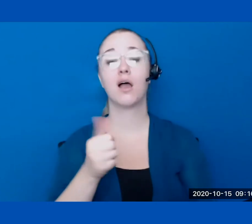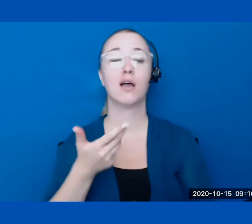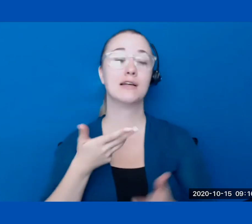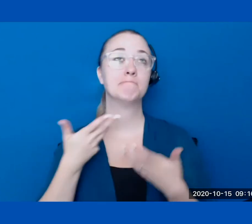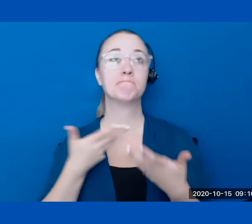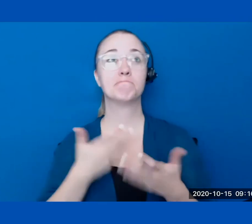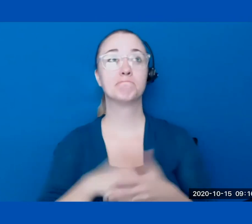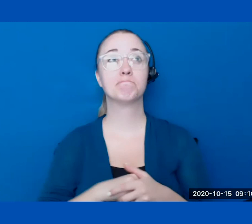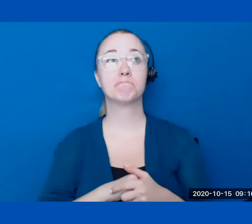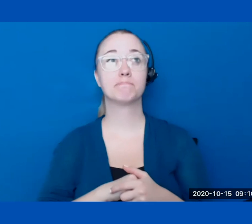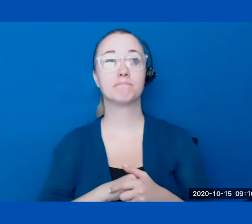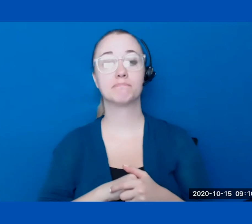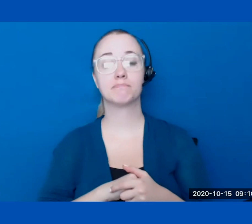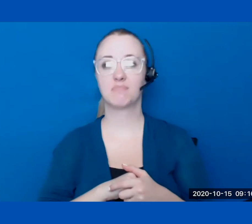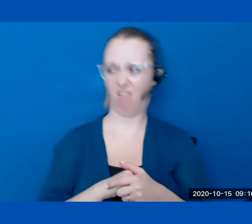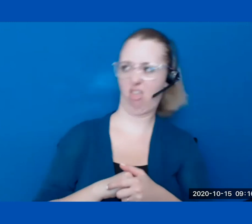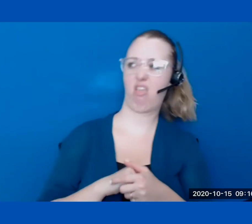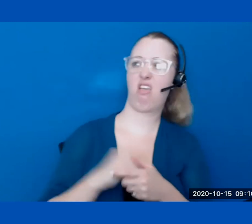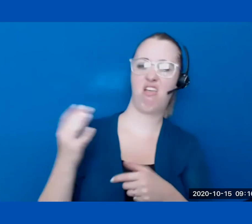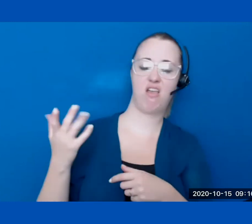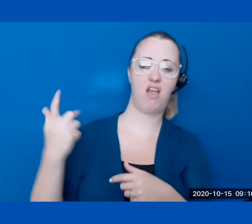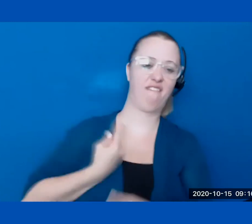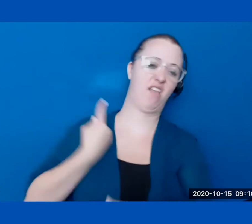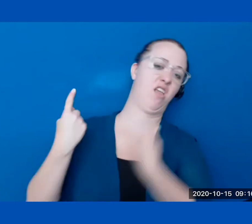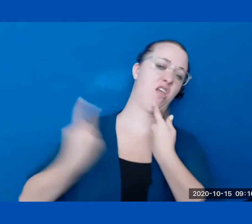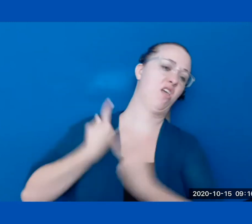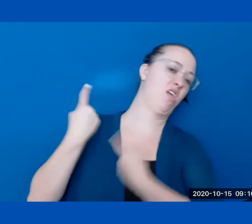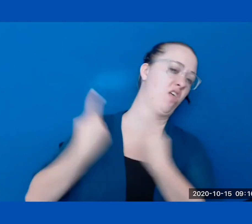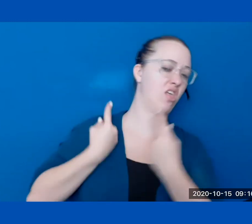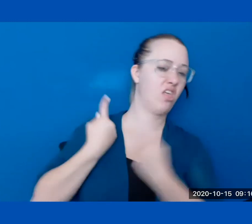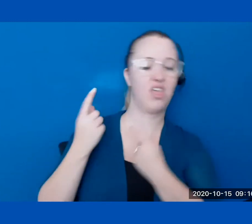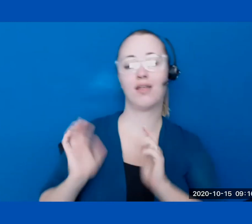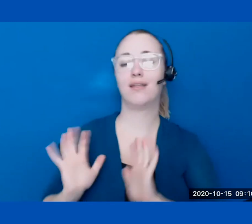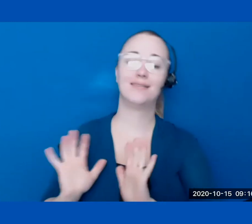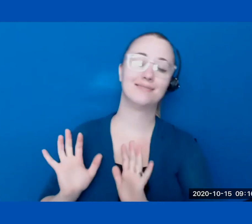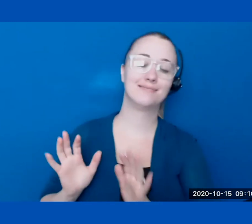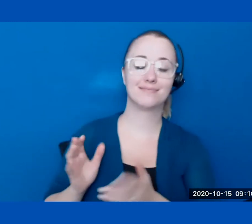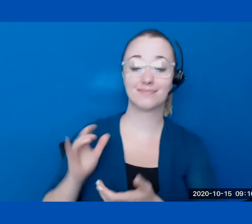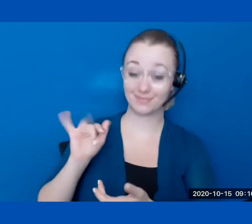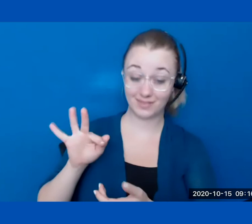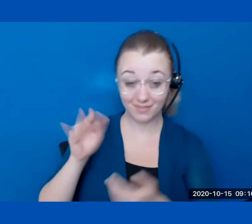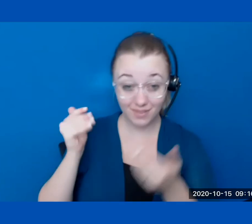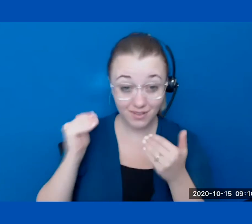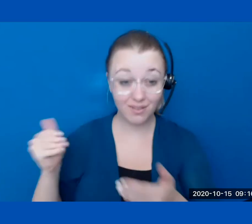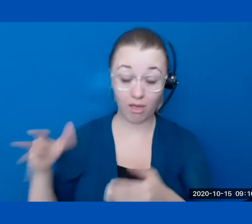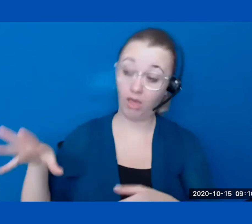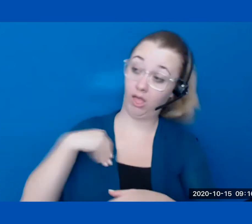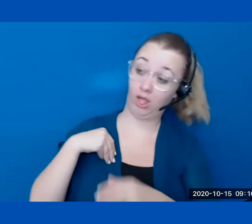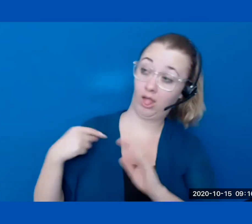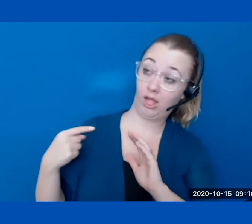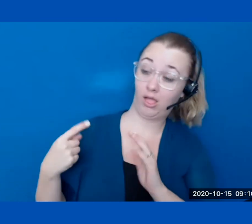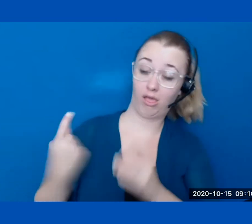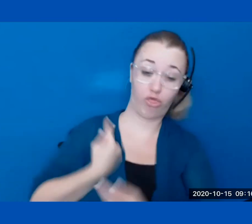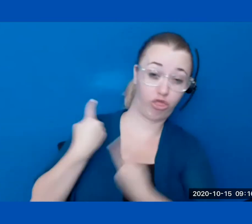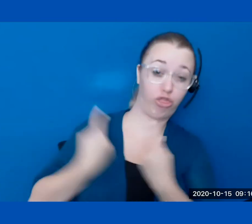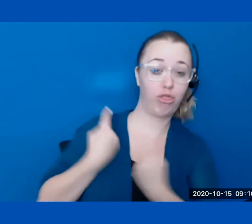um that people say to our heart, because if you do, then that's gonna